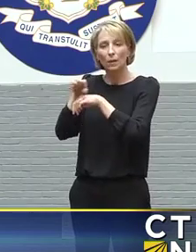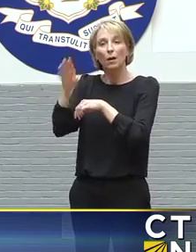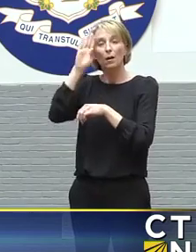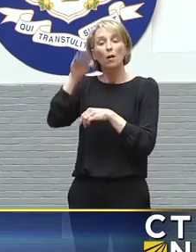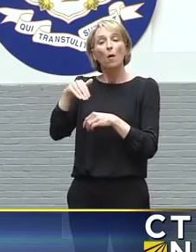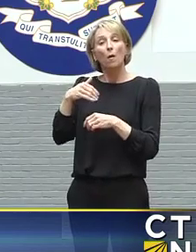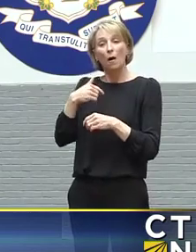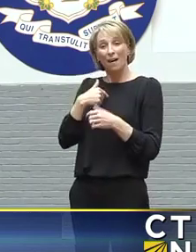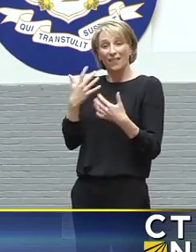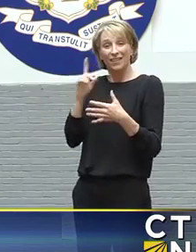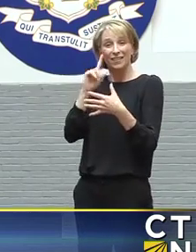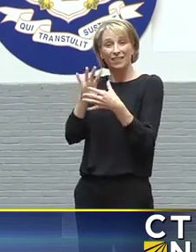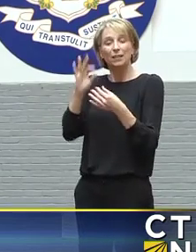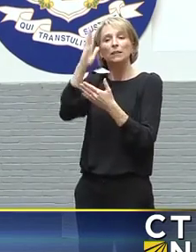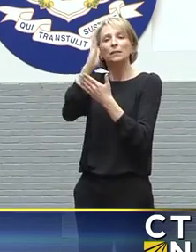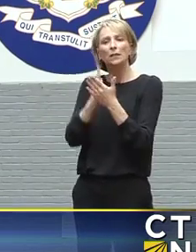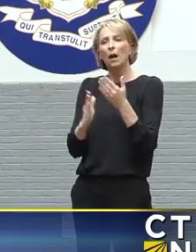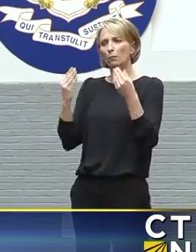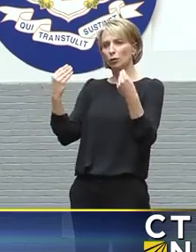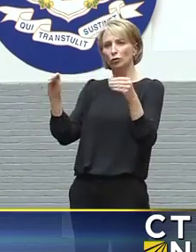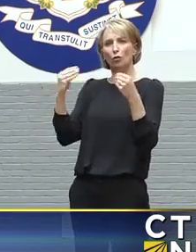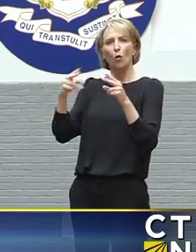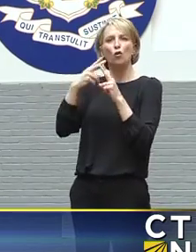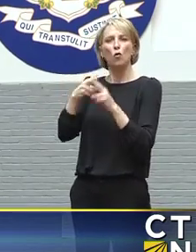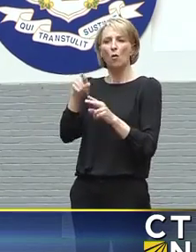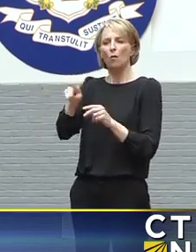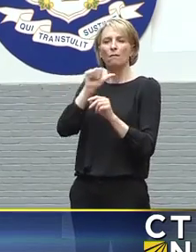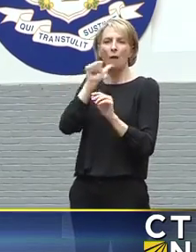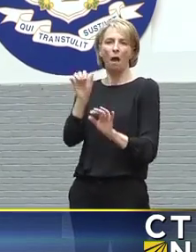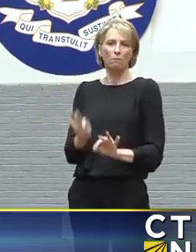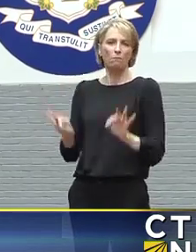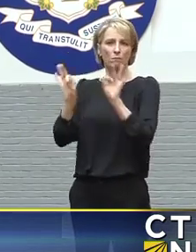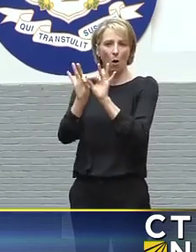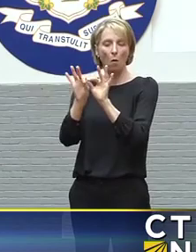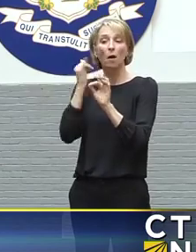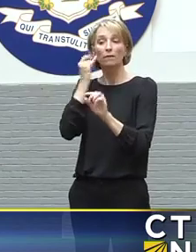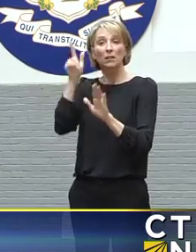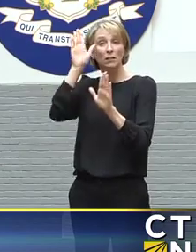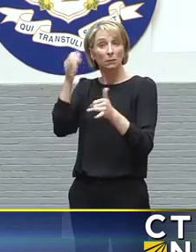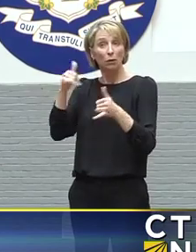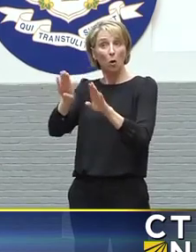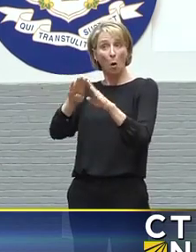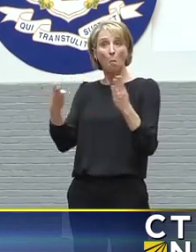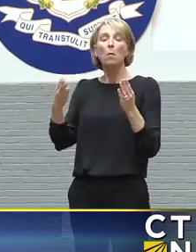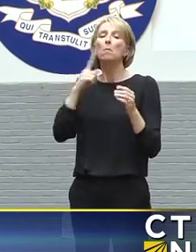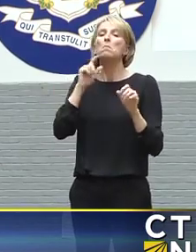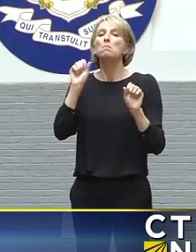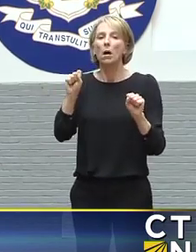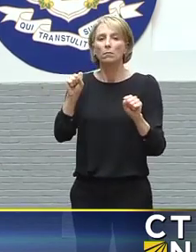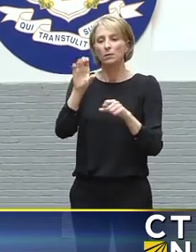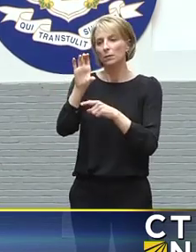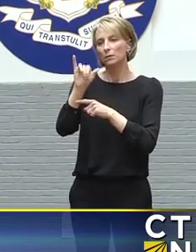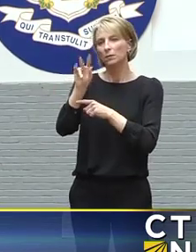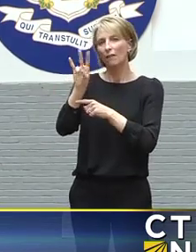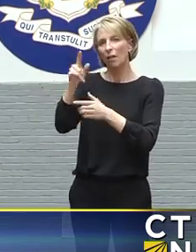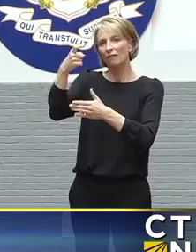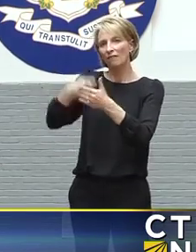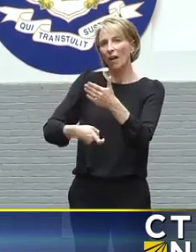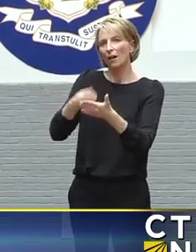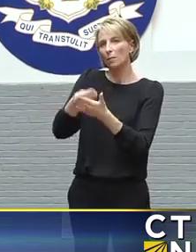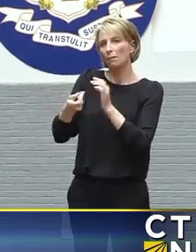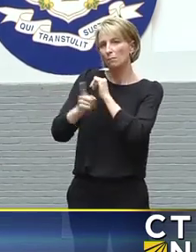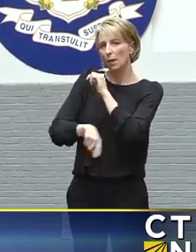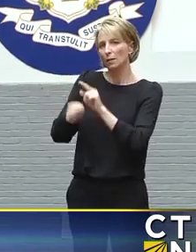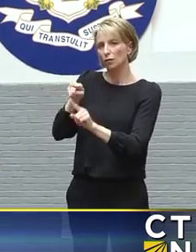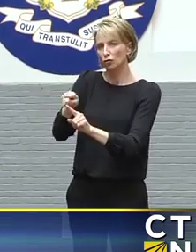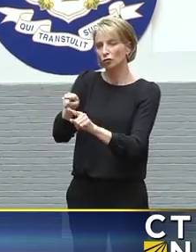retail stores that are considered non-essential, if they stay open, they might be subject to a civil fine. Yes. Are package stores